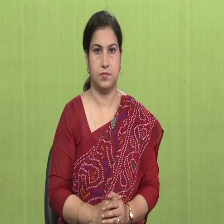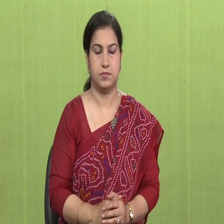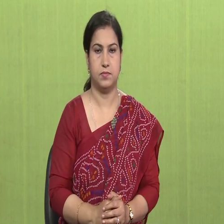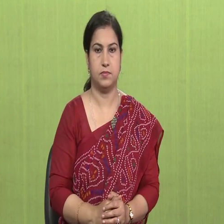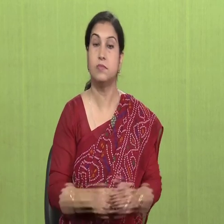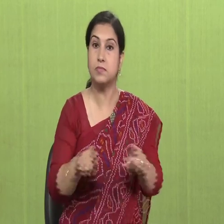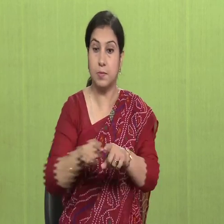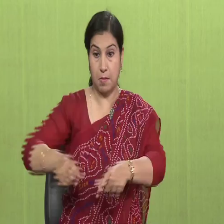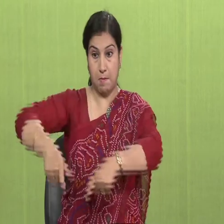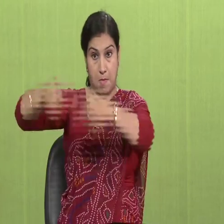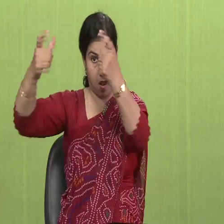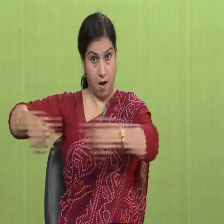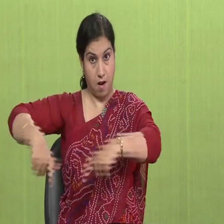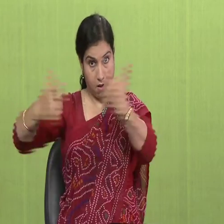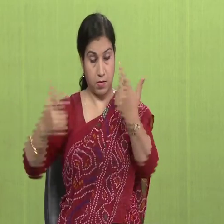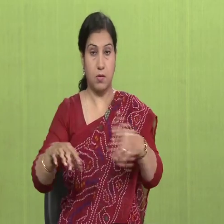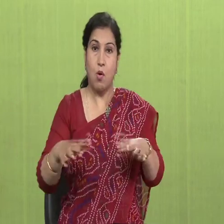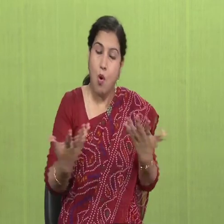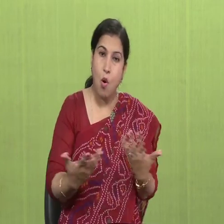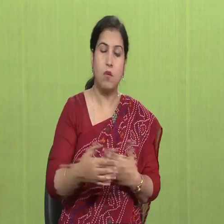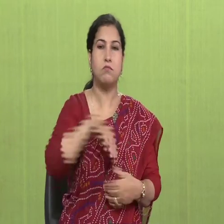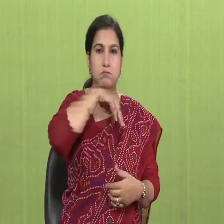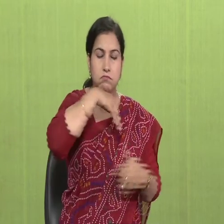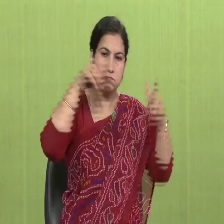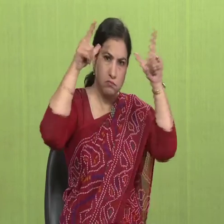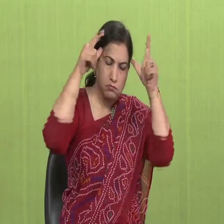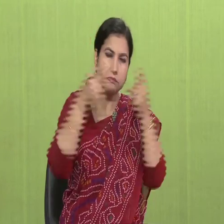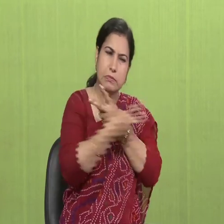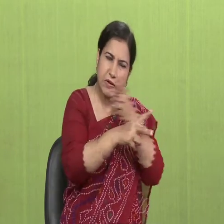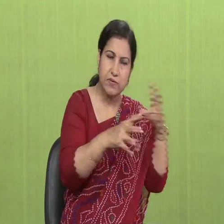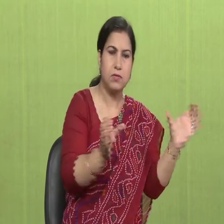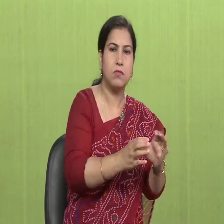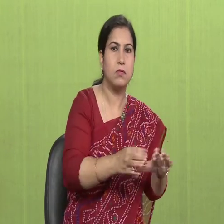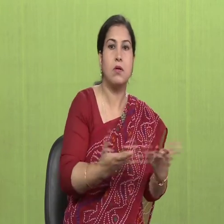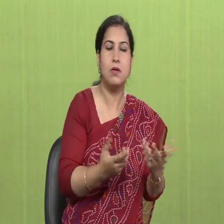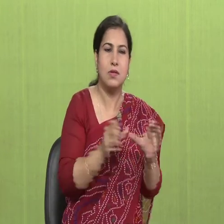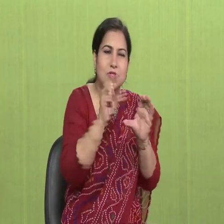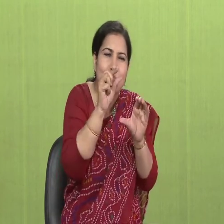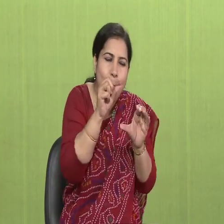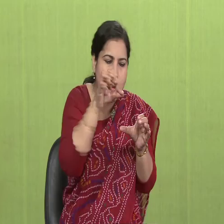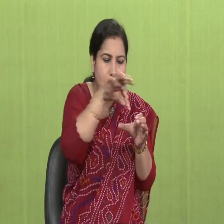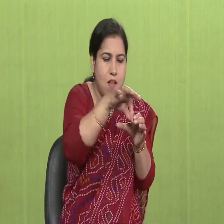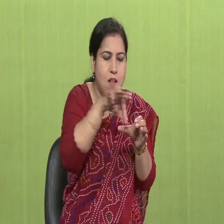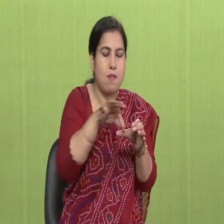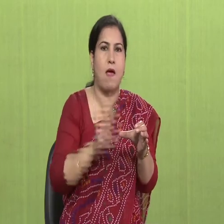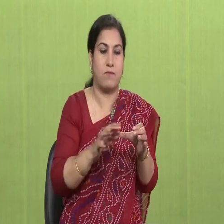Plants and animals constitute only a small component of biodiversity.